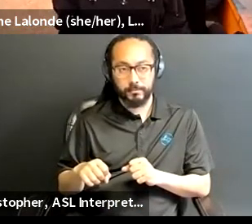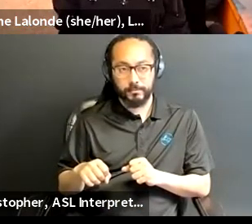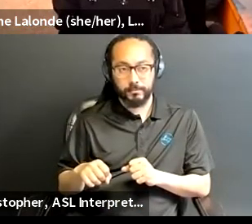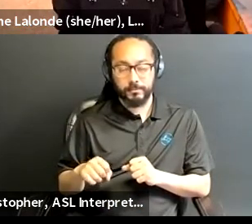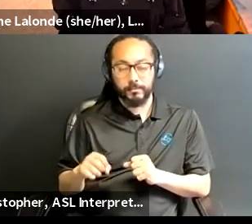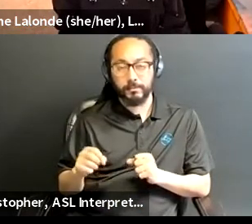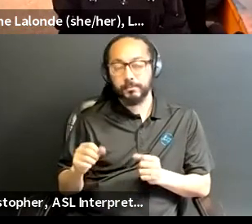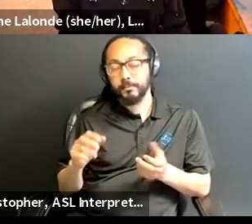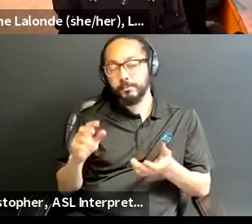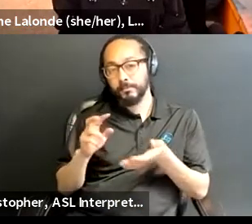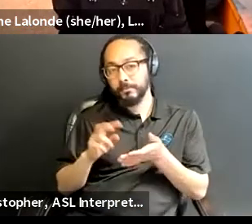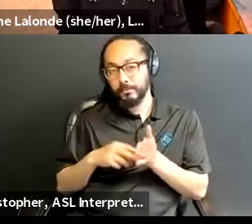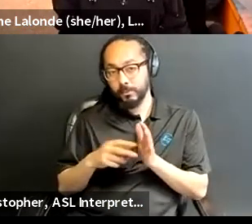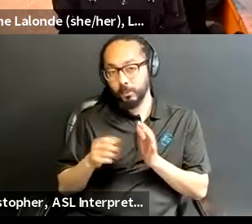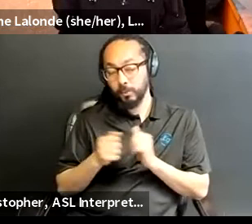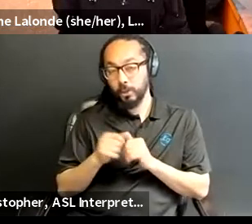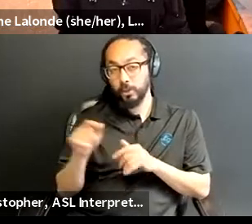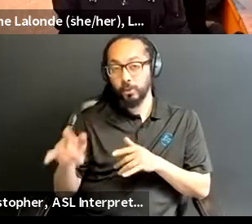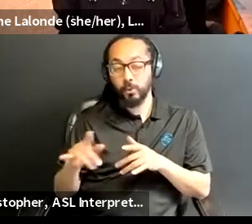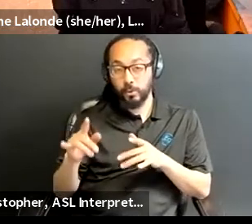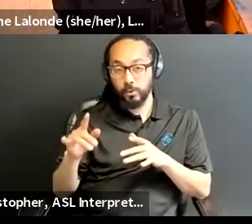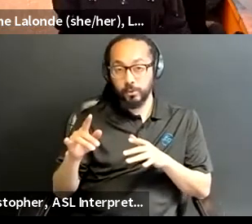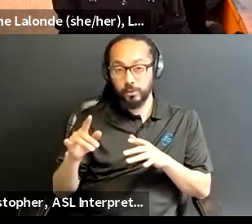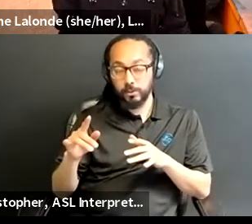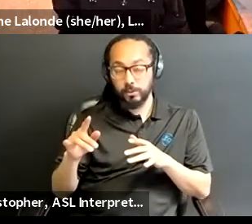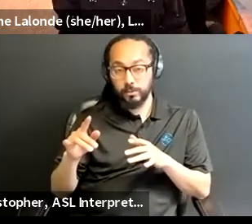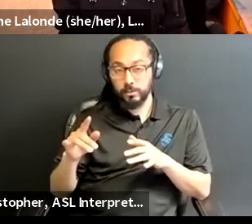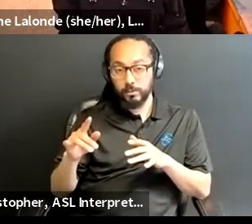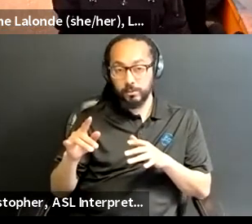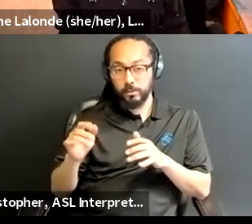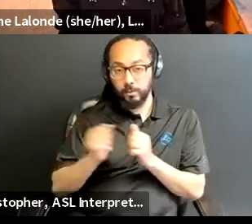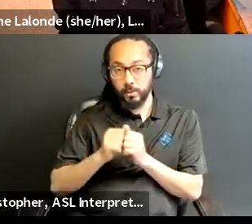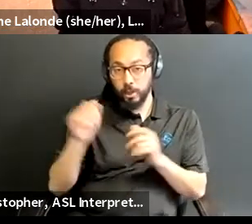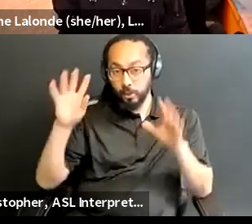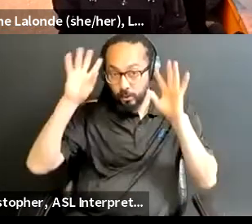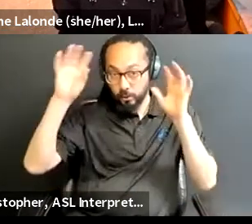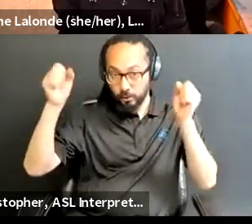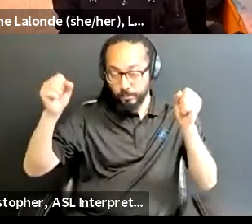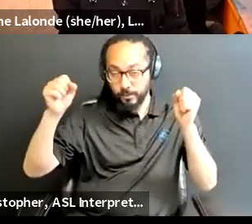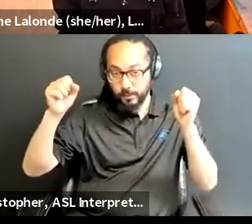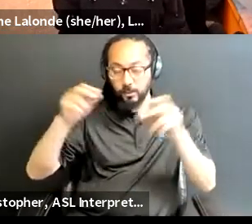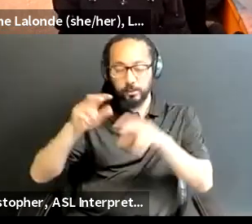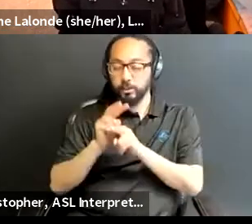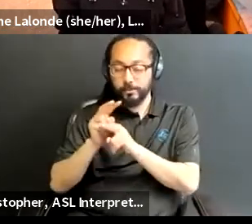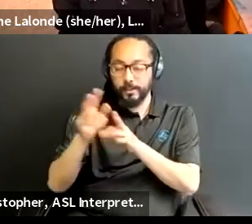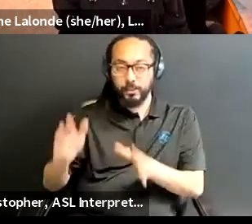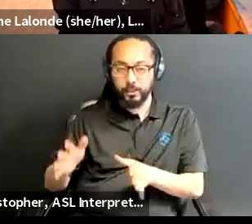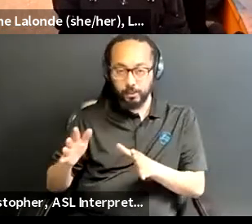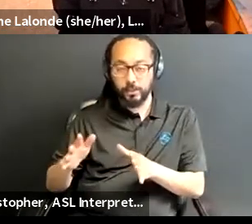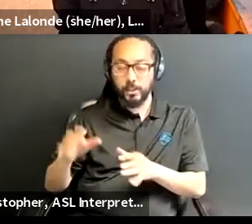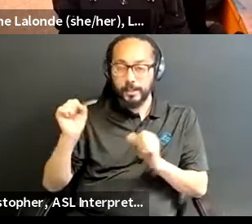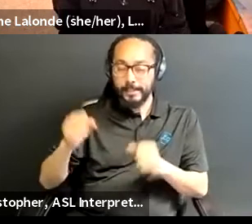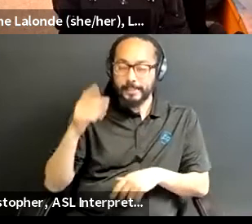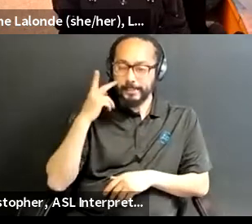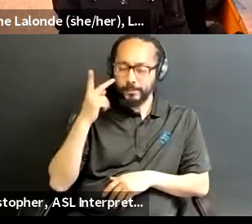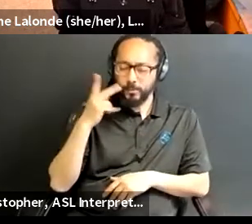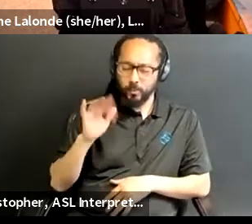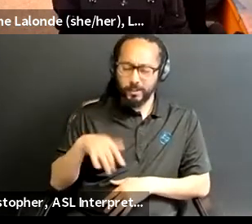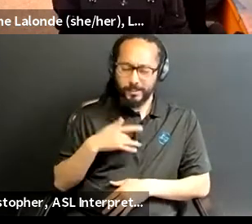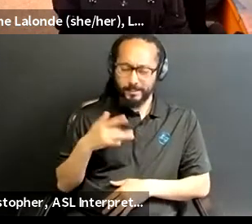your supervisor, take a minute to think where are these feelings coming from and why is it coming up inside me?